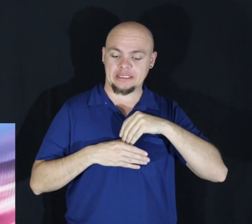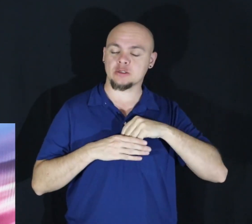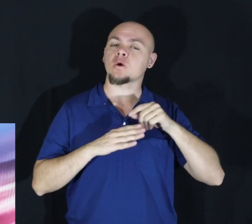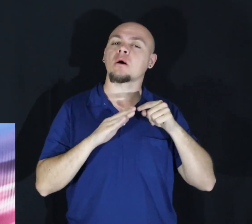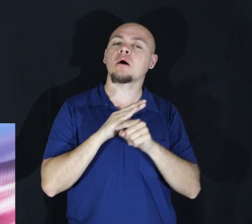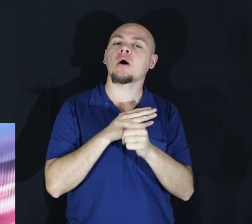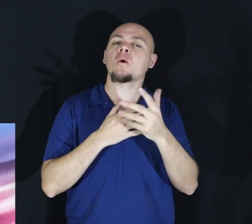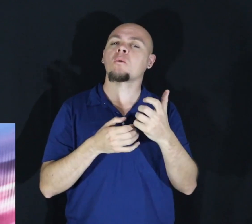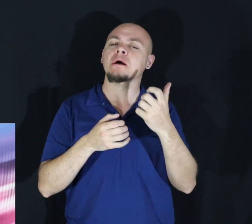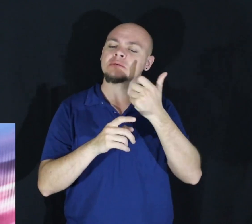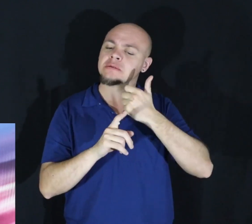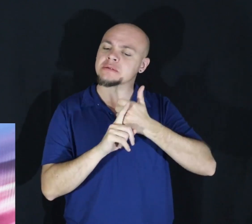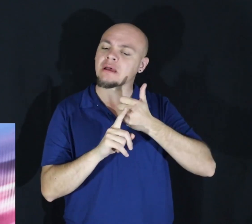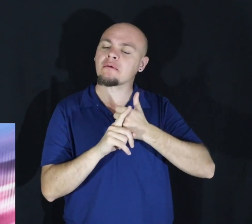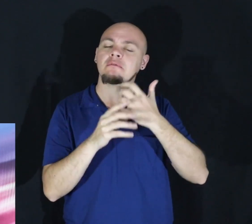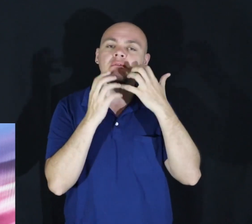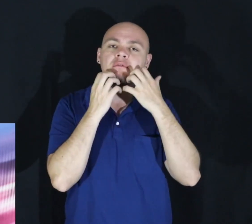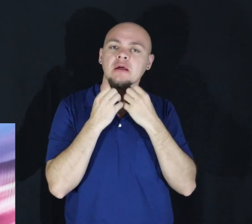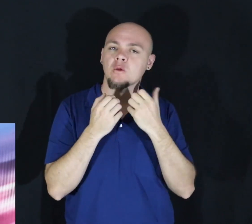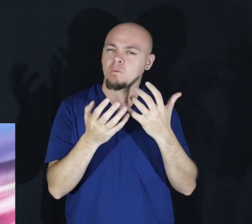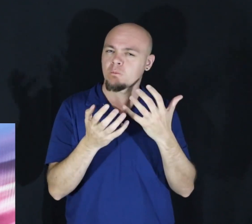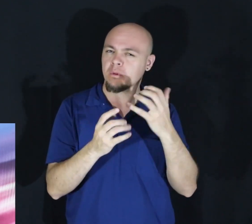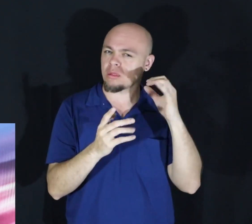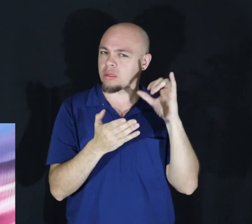towards self-value.